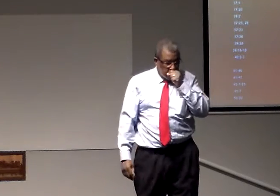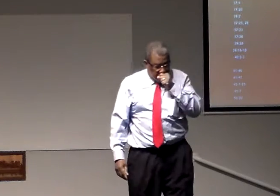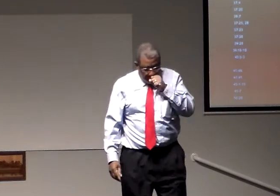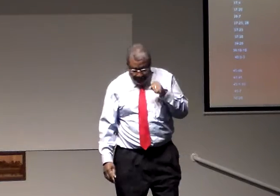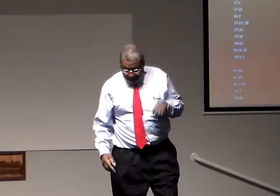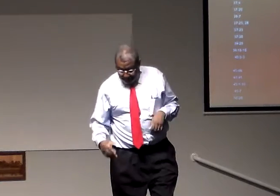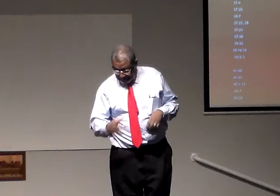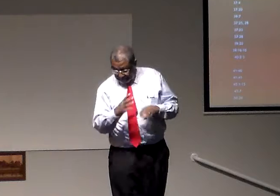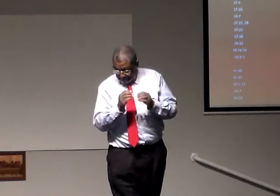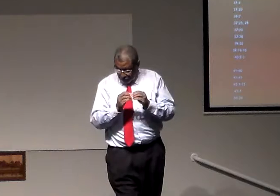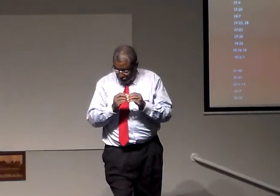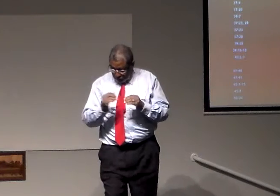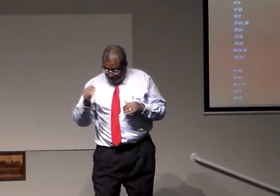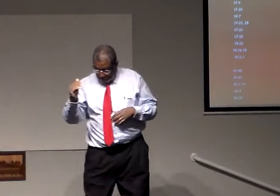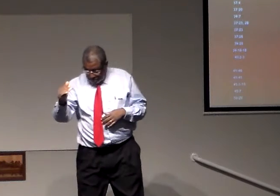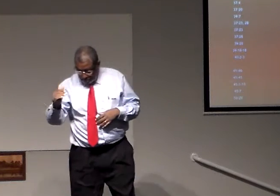They take care of the sheep and goats.